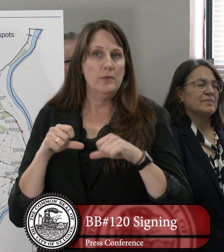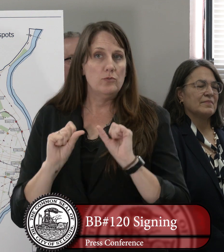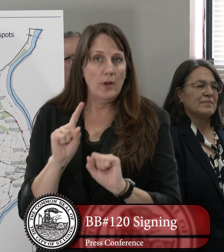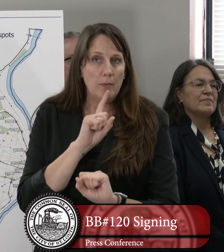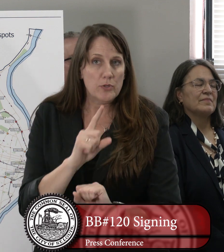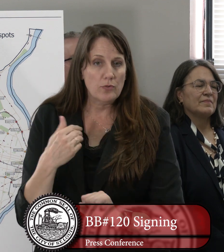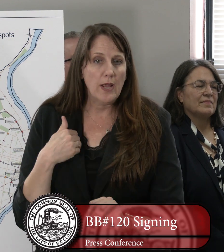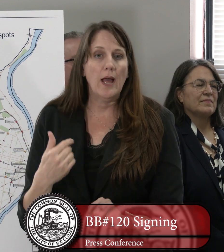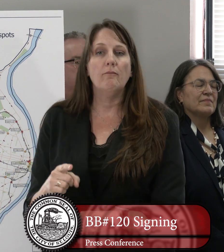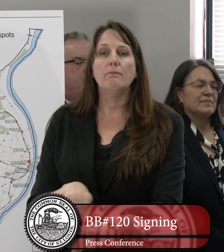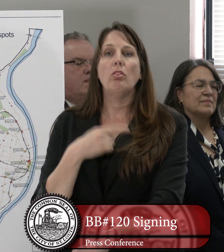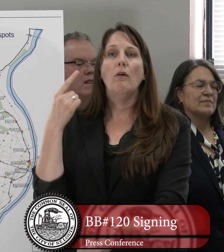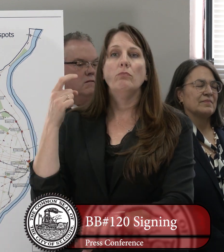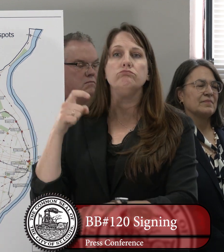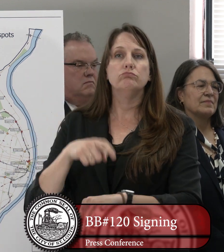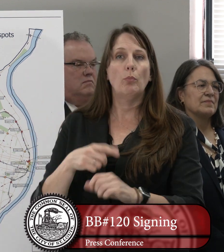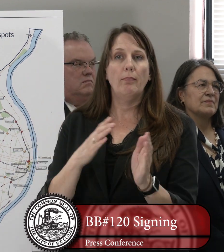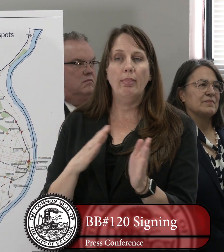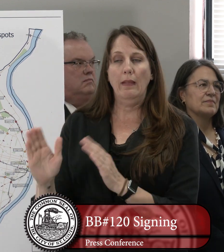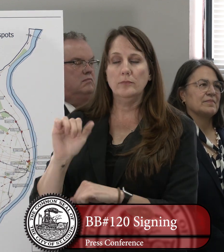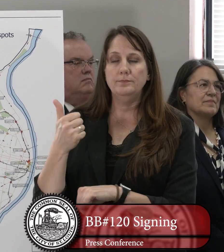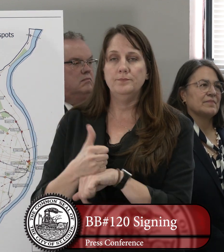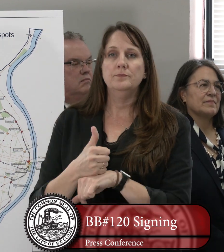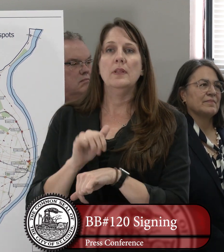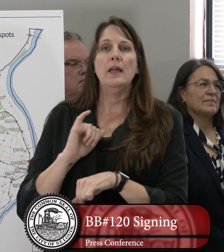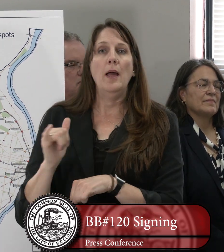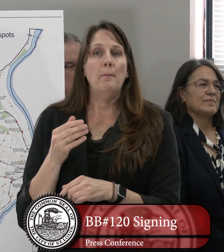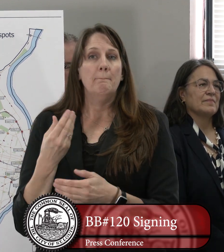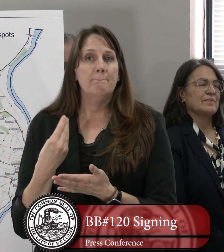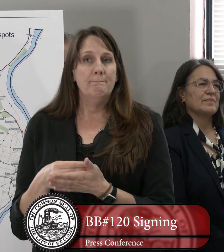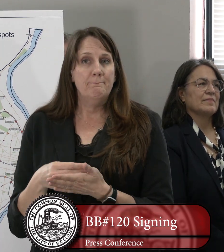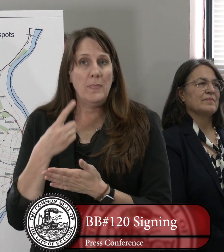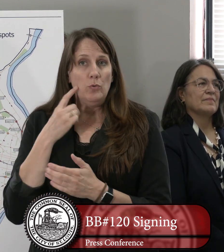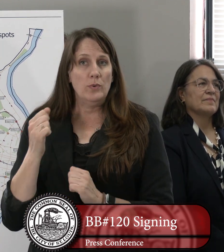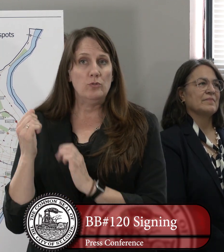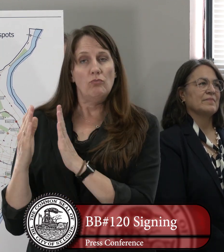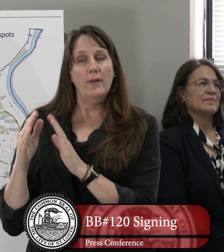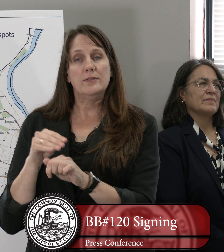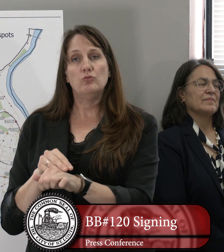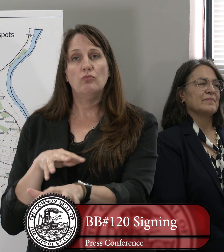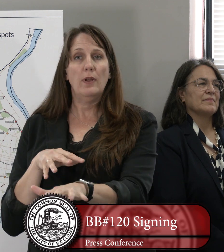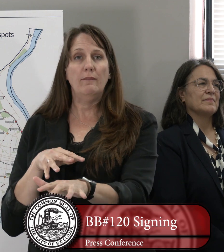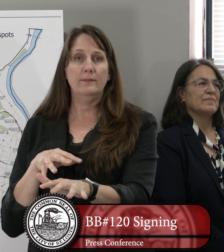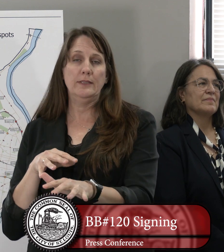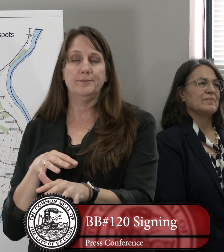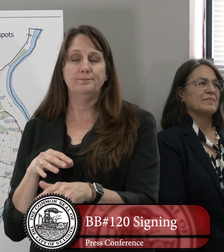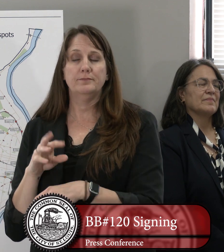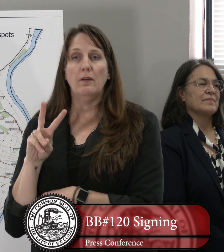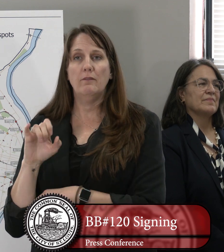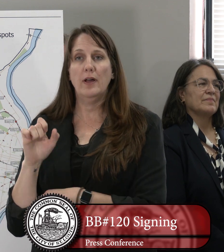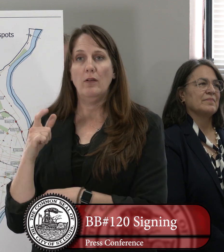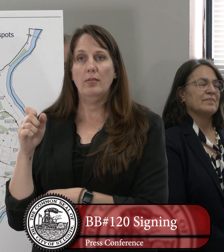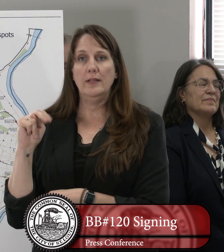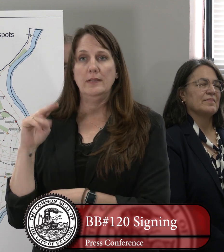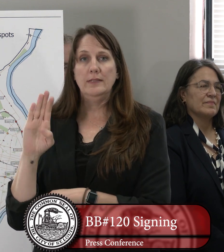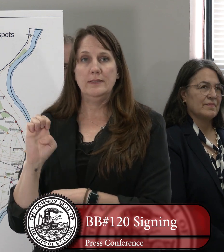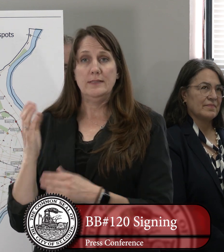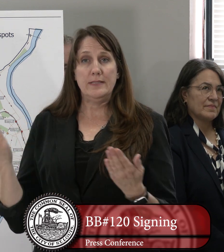that we have long-term plans, long-term funding to address traffic violence in our city, while